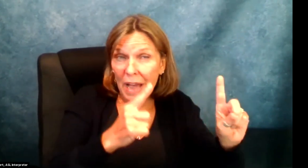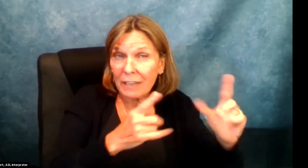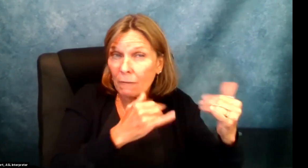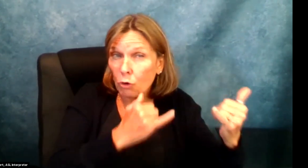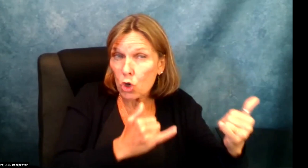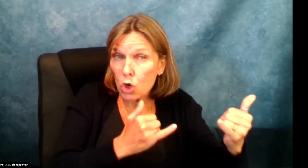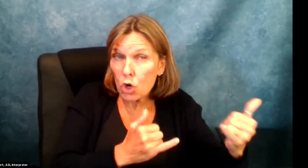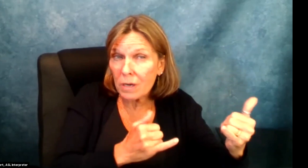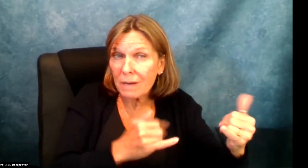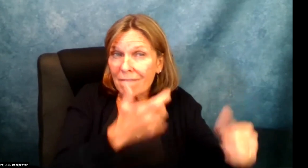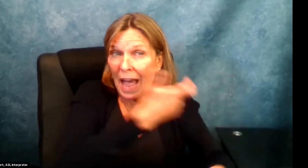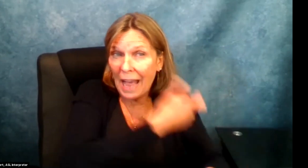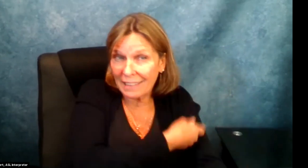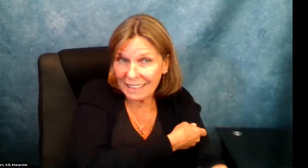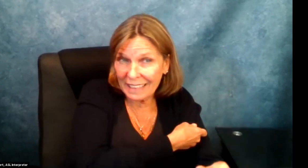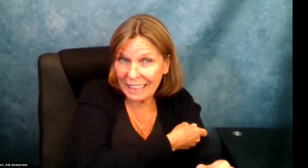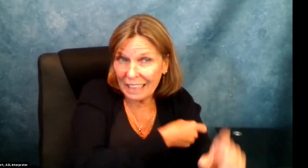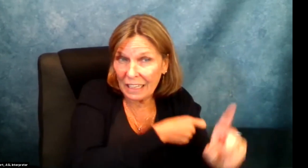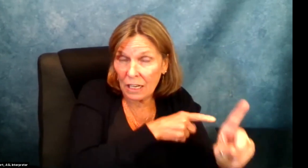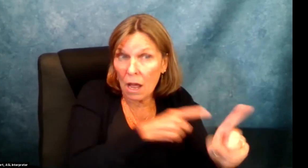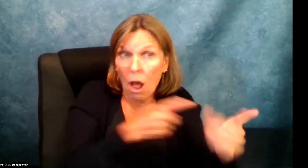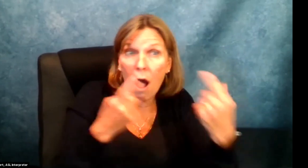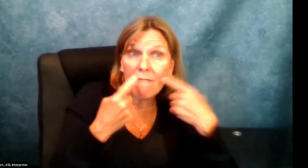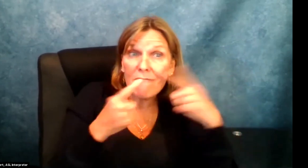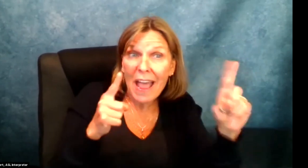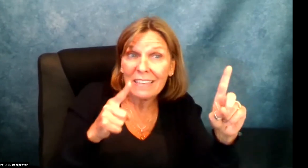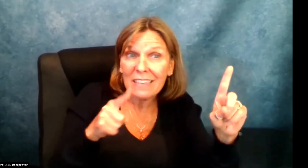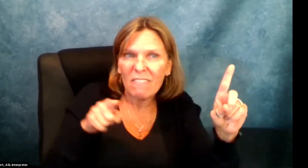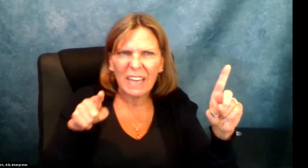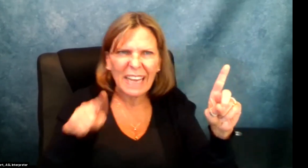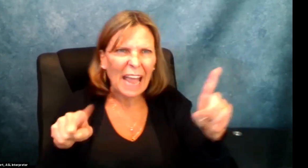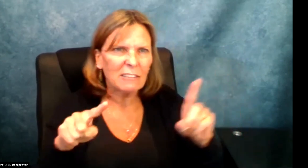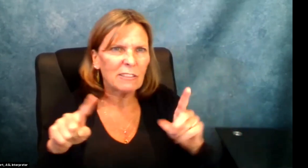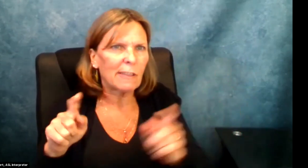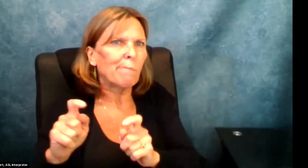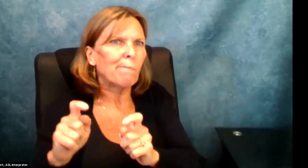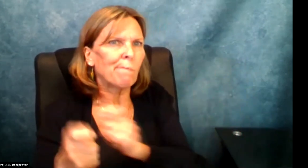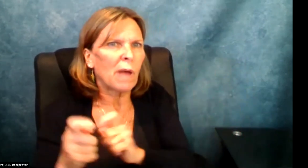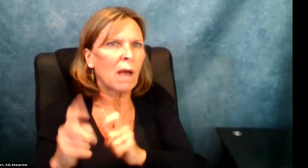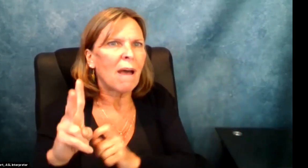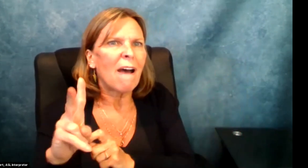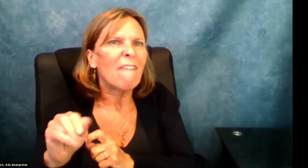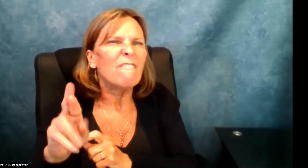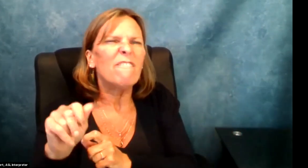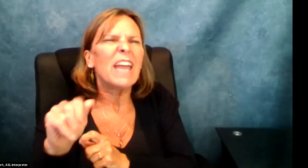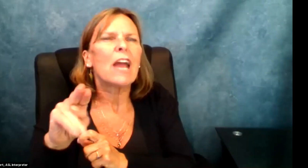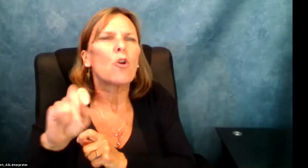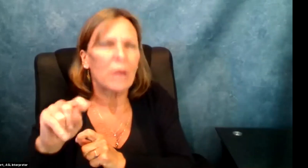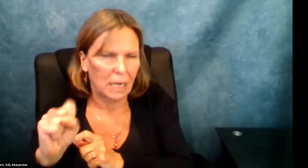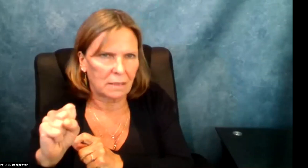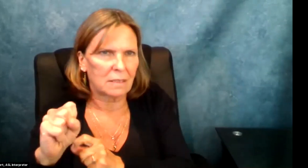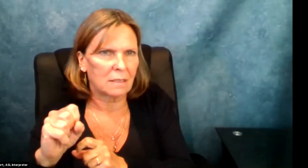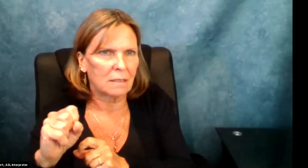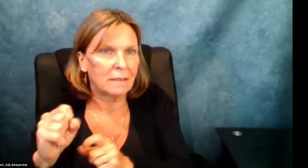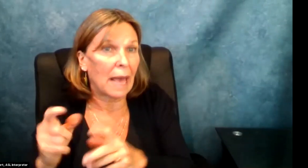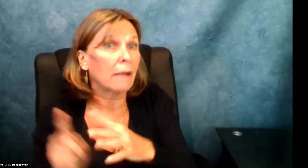variants that come out. If we find out that the vaccine is less effective at protecting against more of the predominant variants,